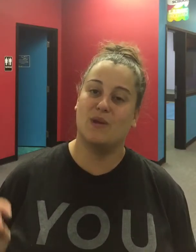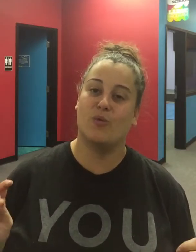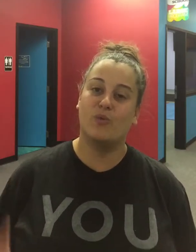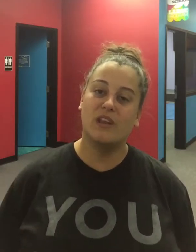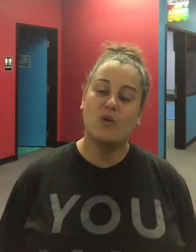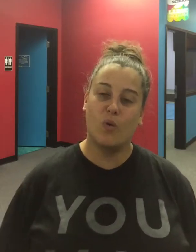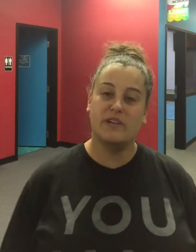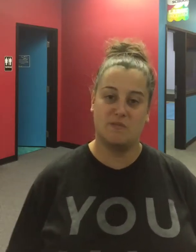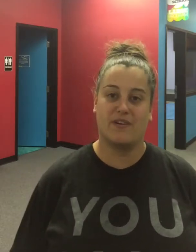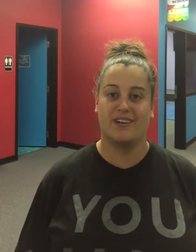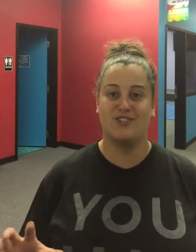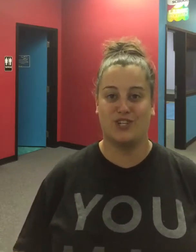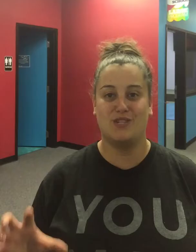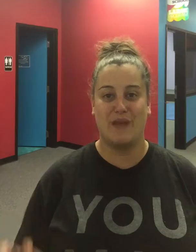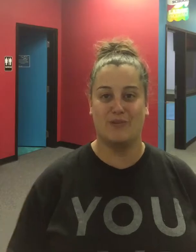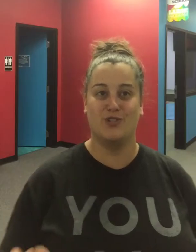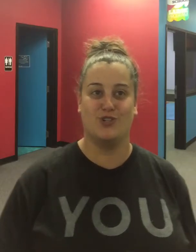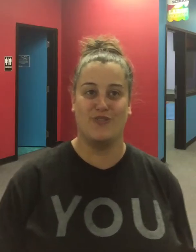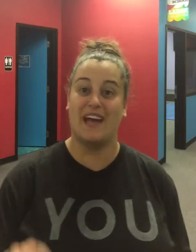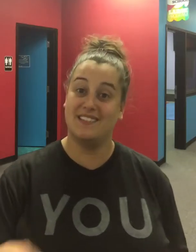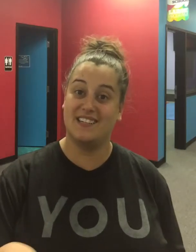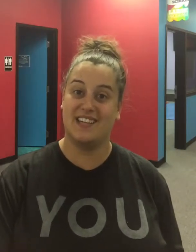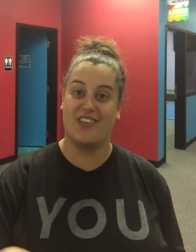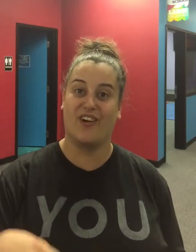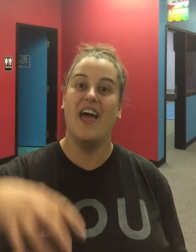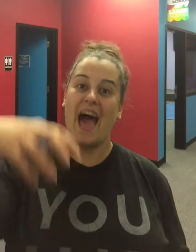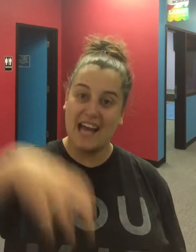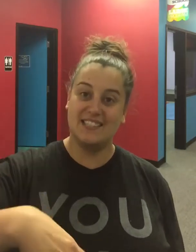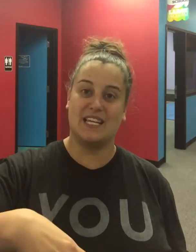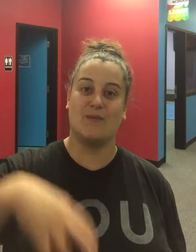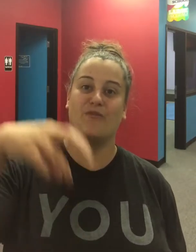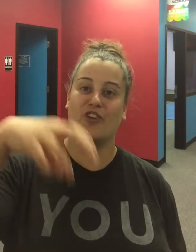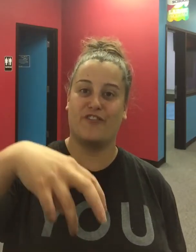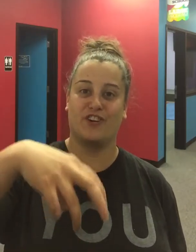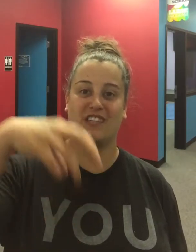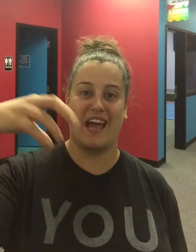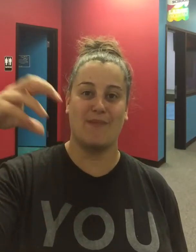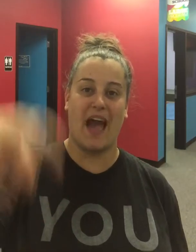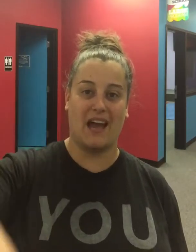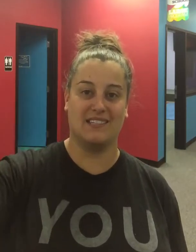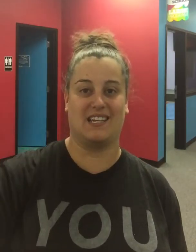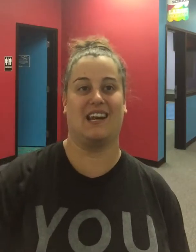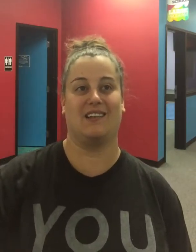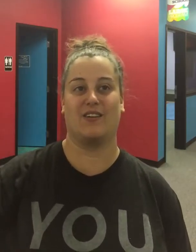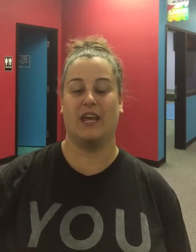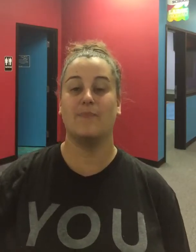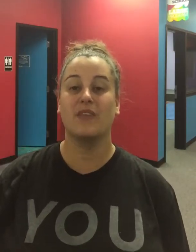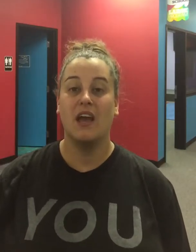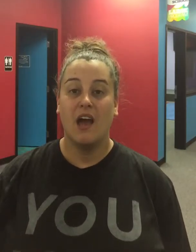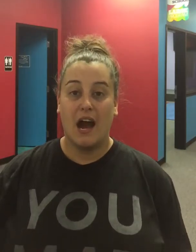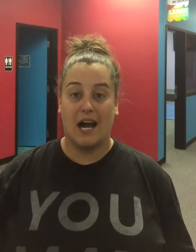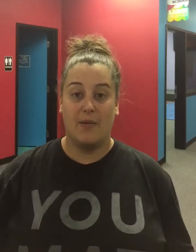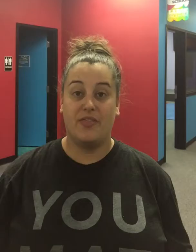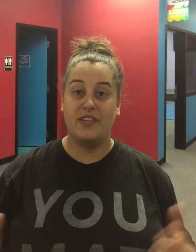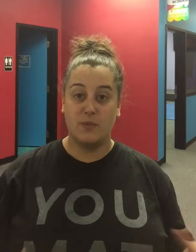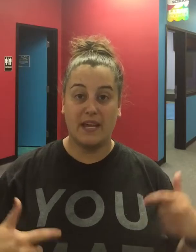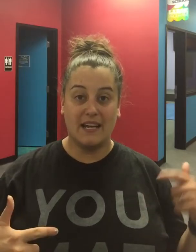be a really cool experience just to be able to do that and sit together as a team for the first time at a Sunday night at the Creek. This weekend